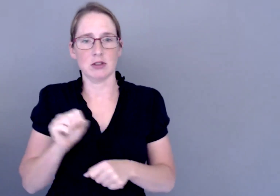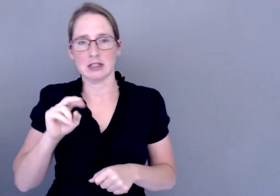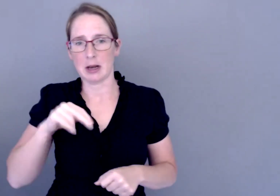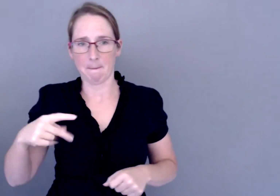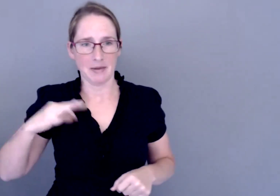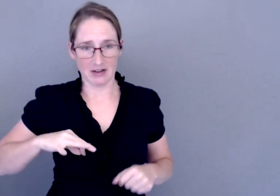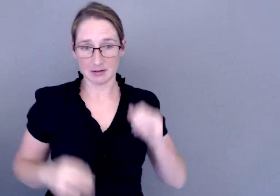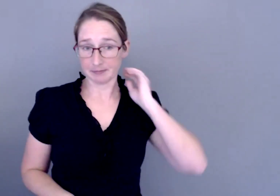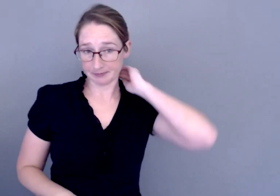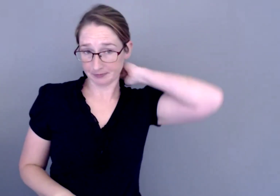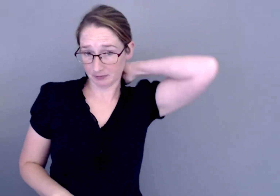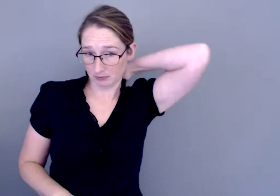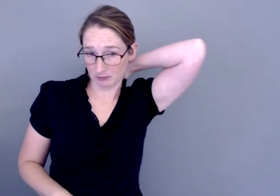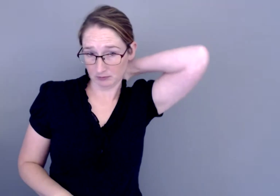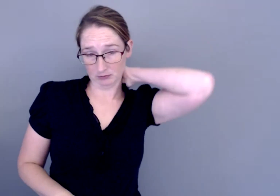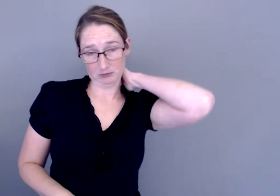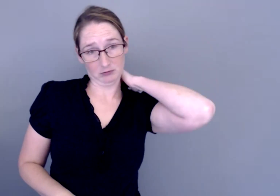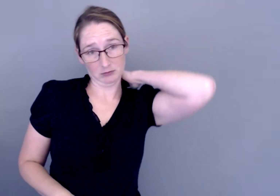benefits.